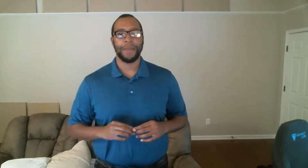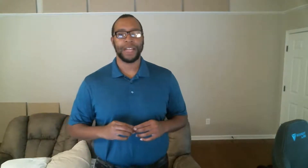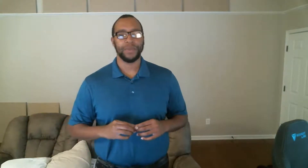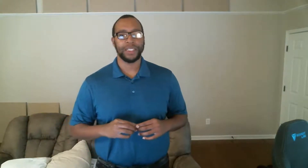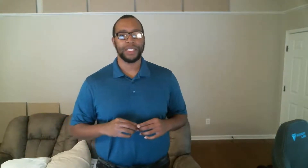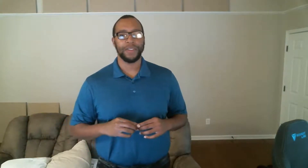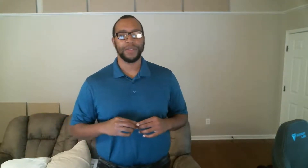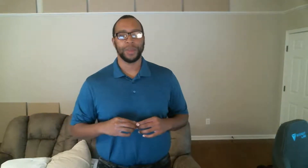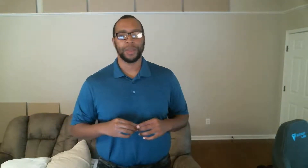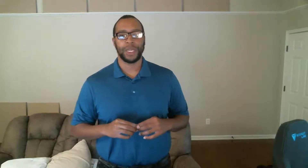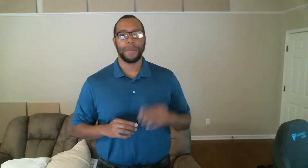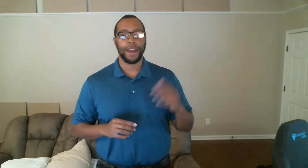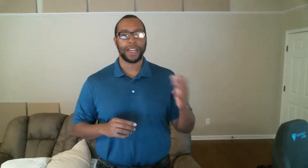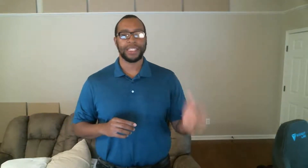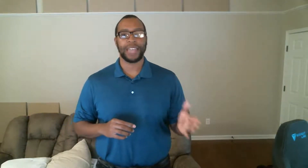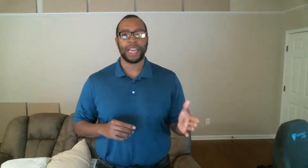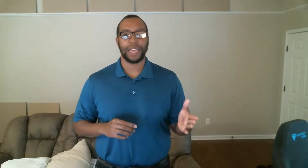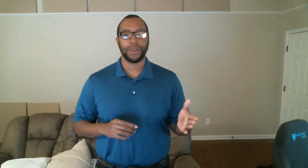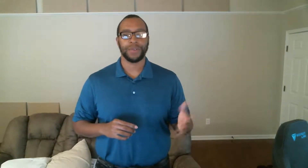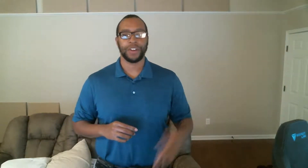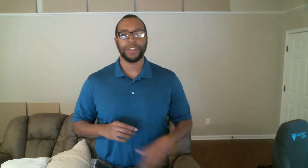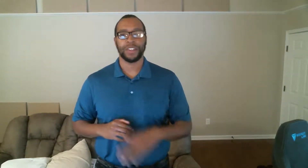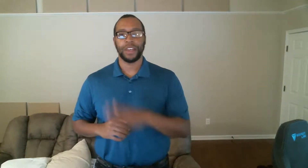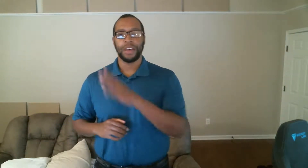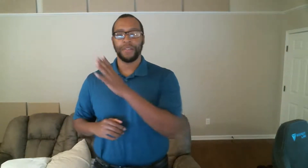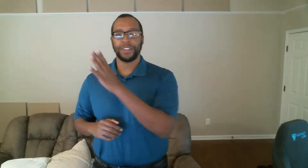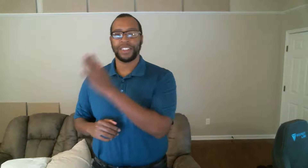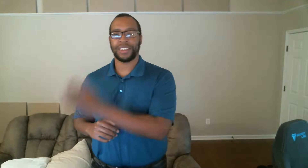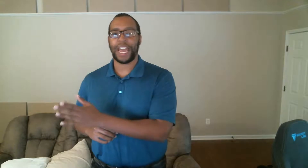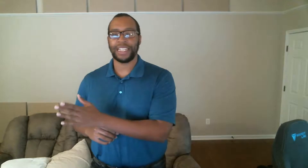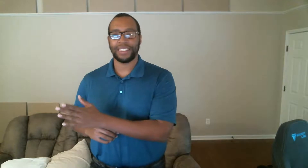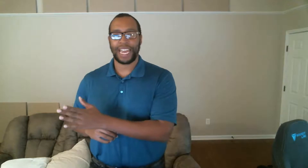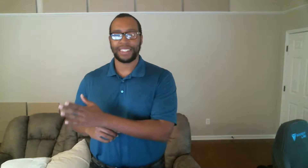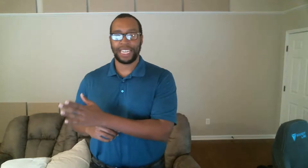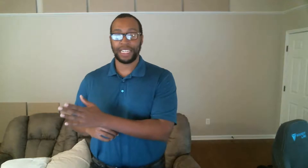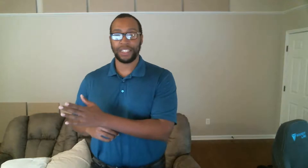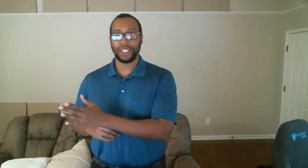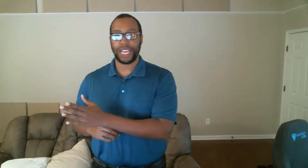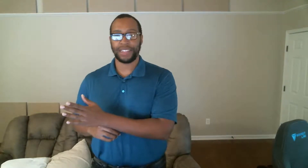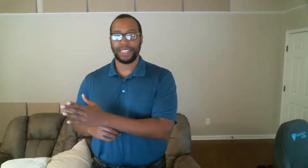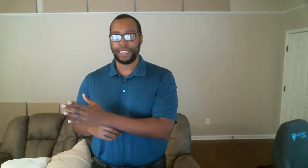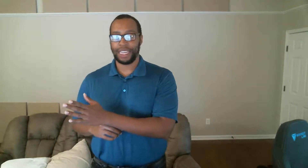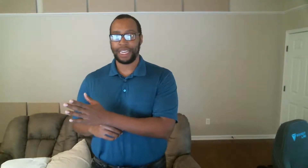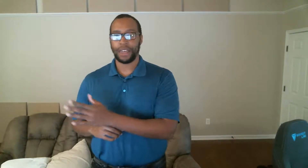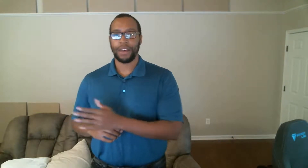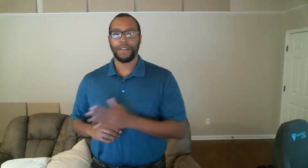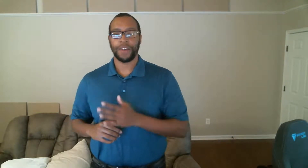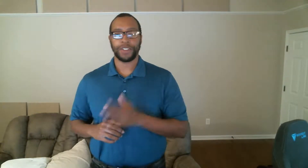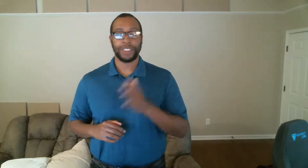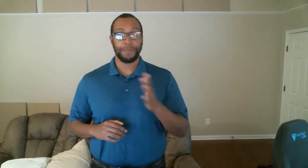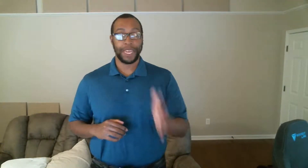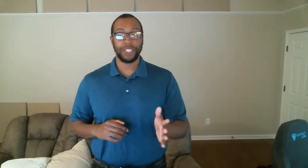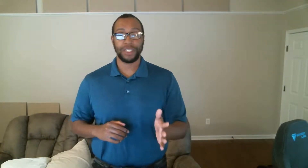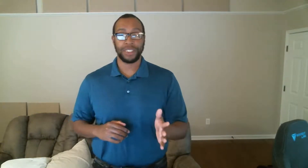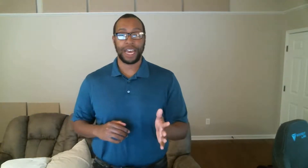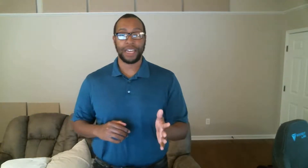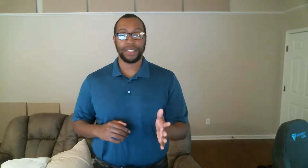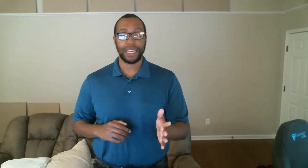box, what's the difference between American Sign Language versus Signed Exact English, SEE, versus Pigeon Signed